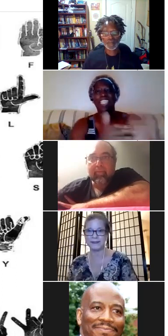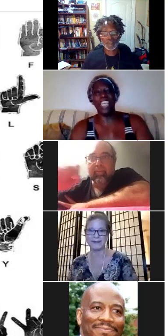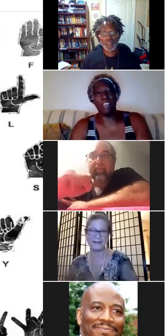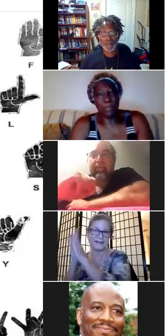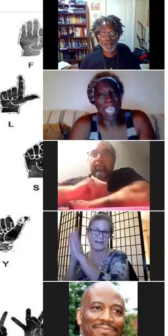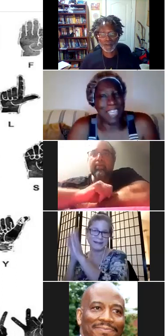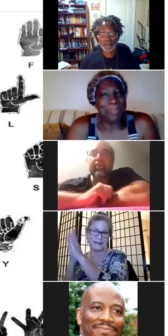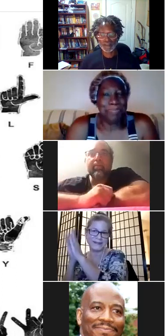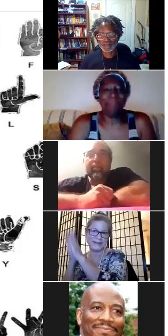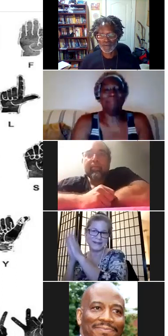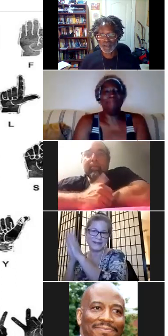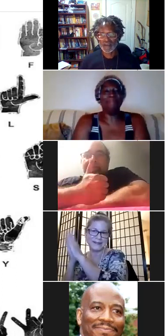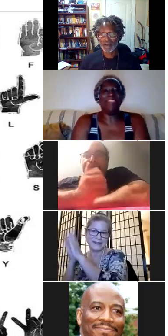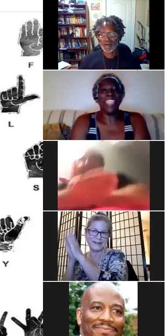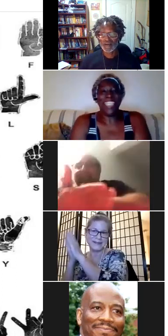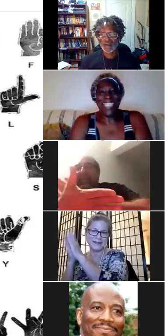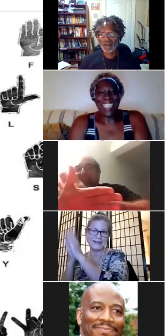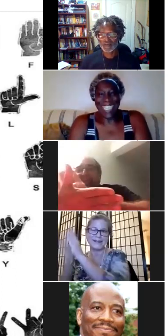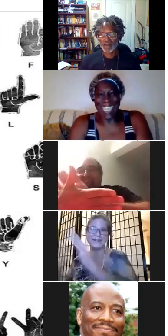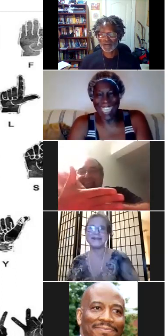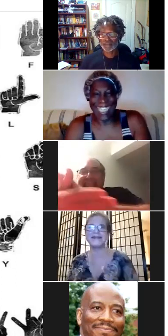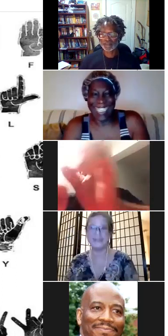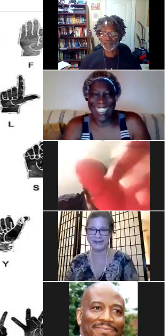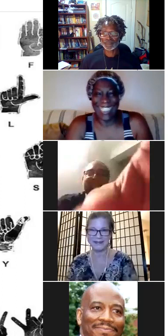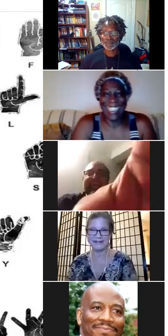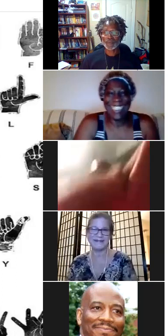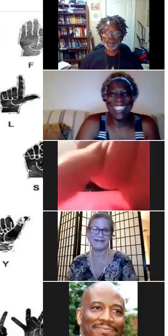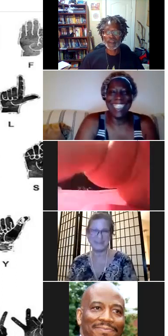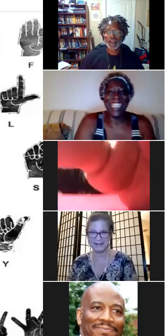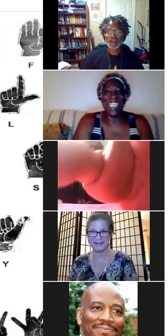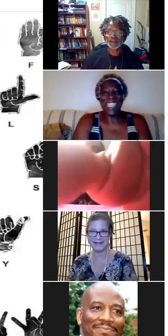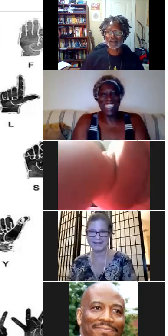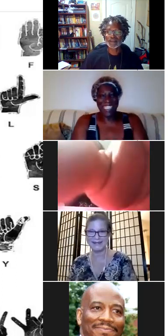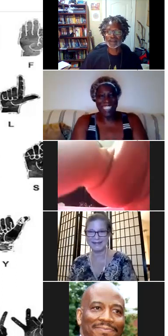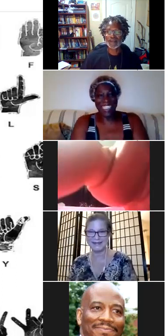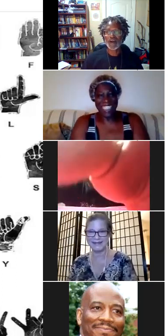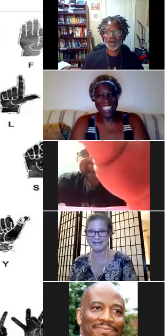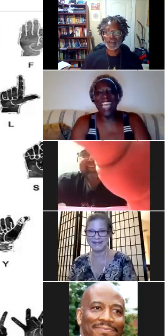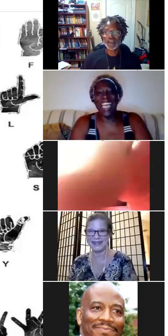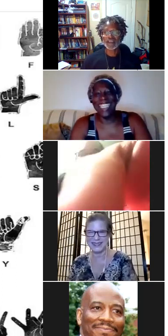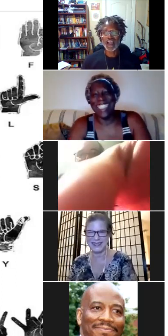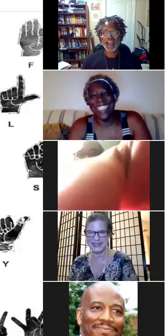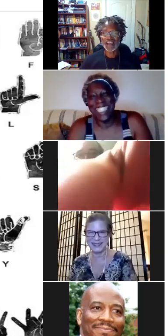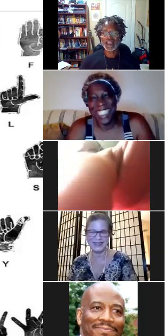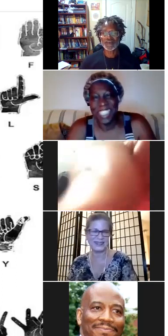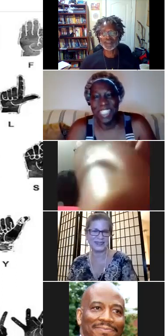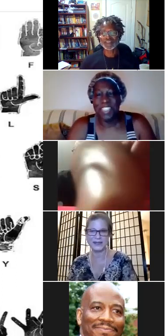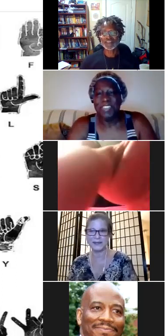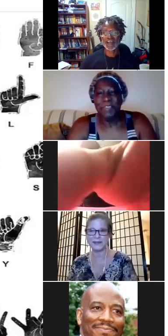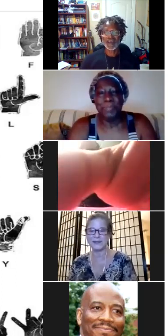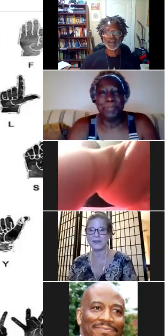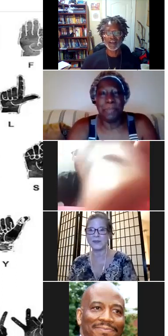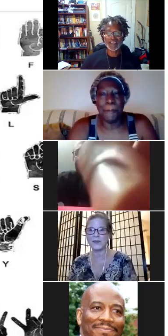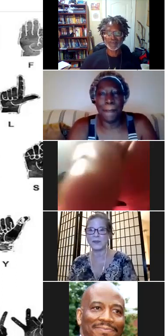And that's the Hey, alphabet. hey, that was cool. I did that, except for a couple of them. Okay. I got a